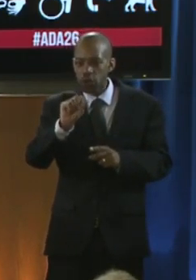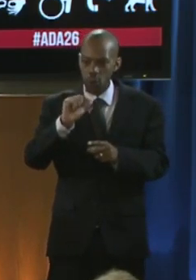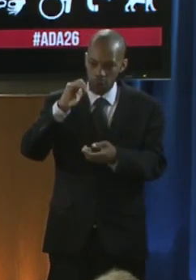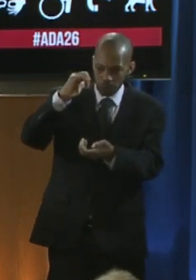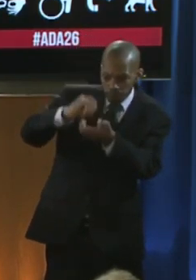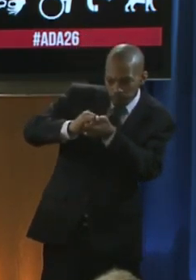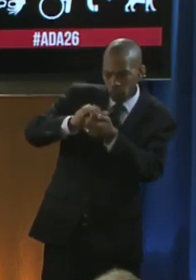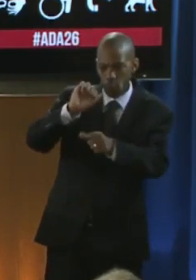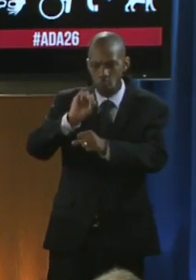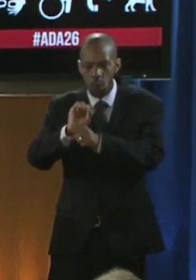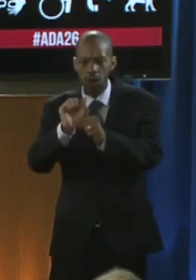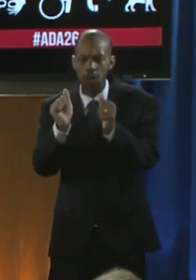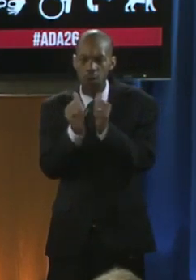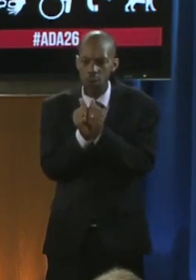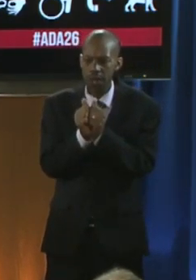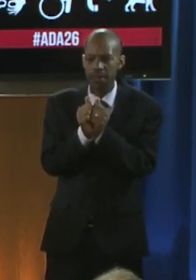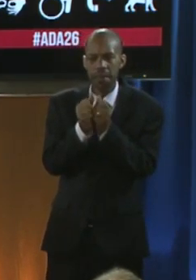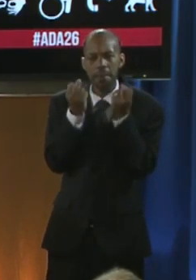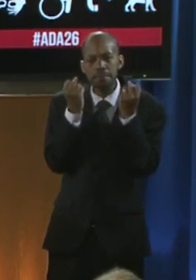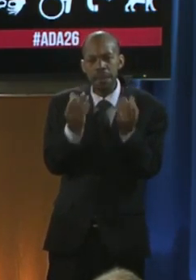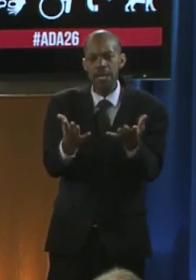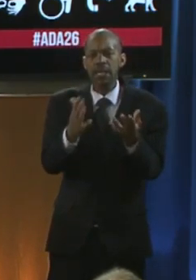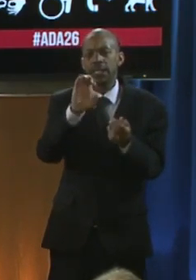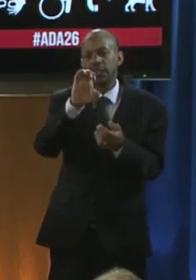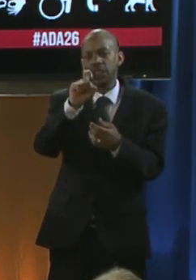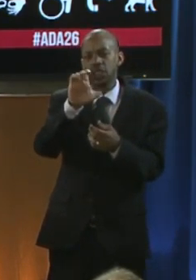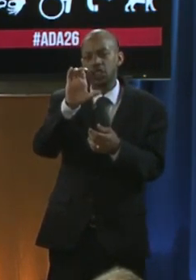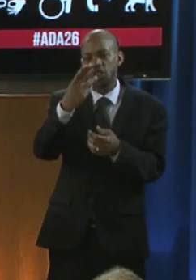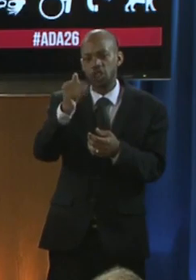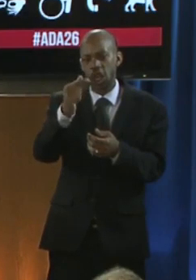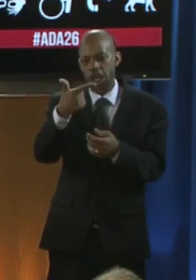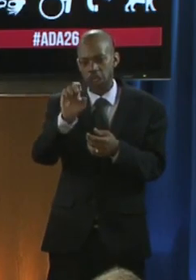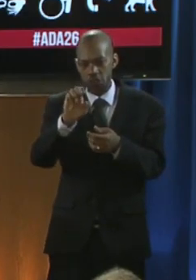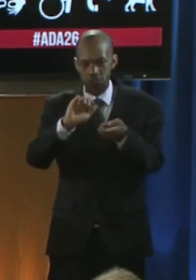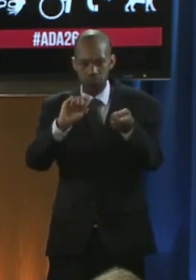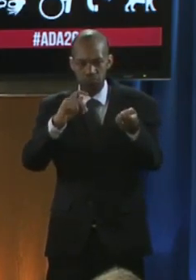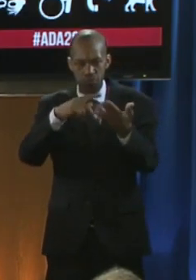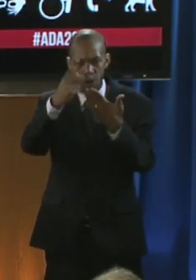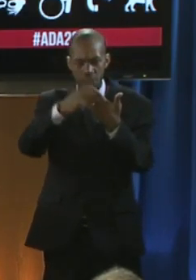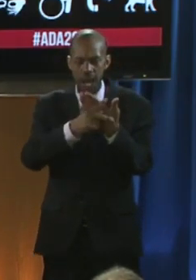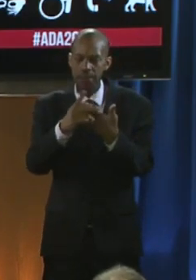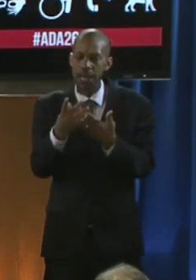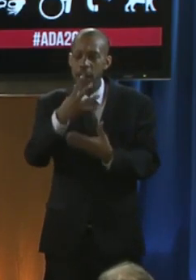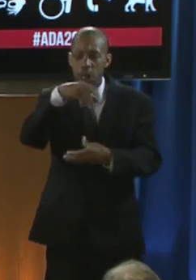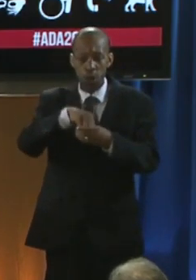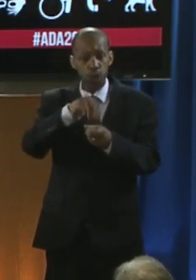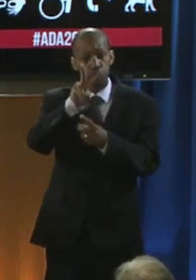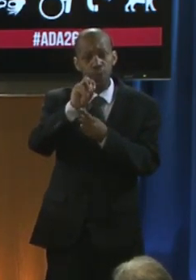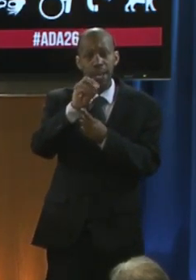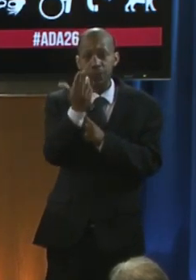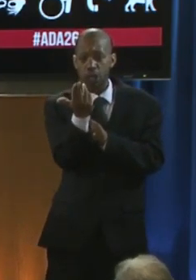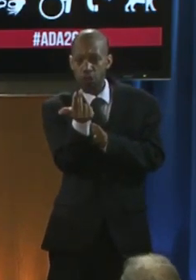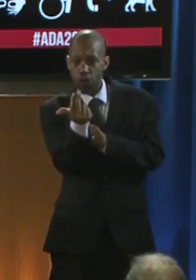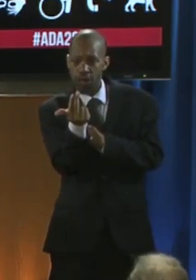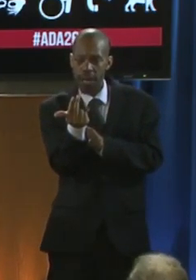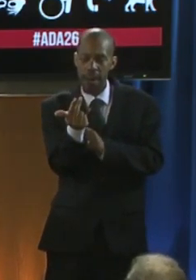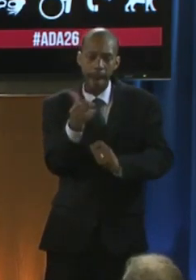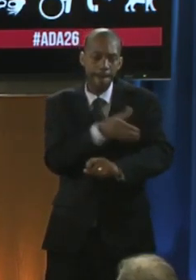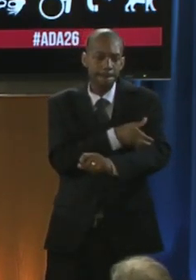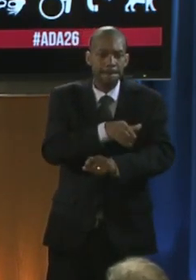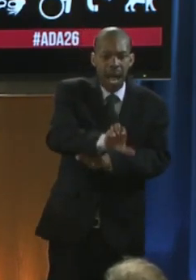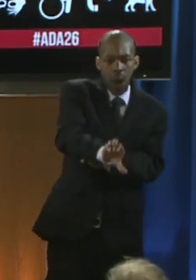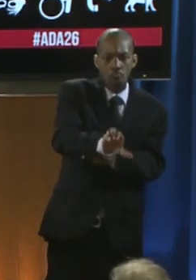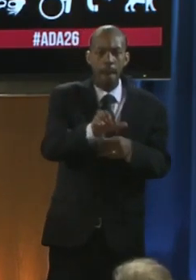collaborated on a range of exchange programs, including the very successful 2013 Empower